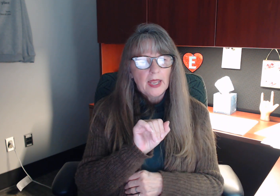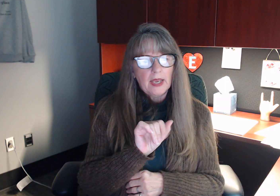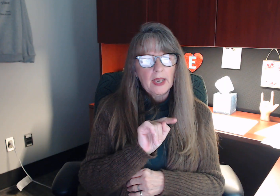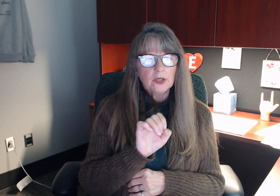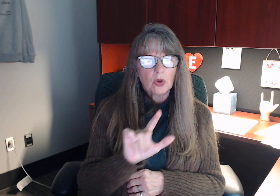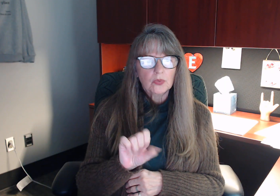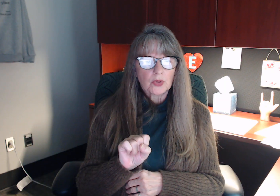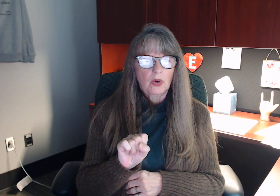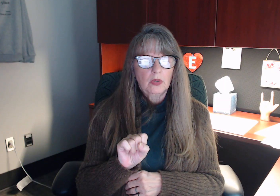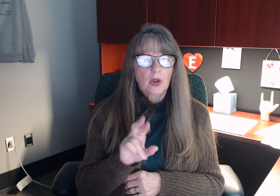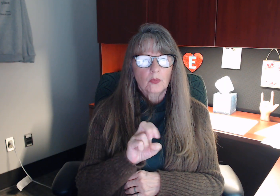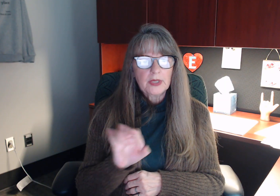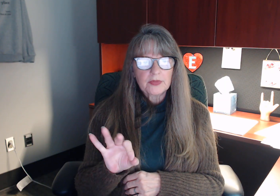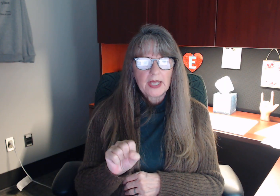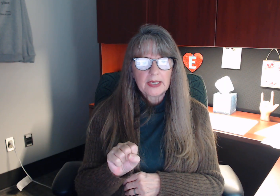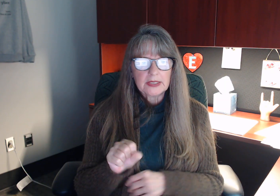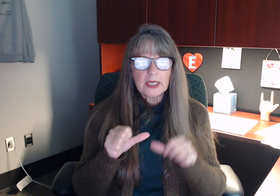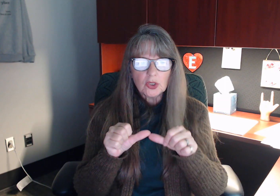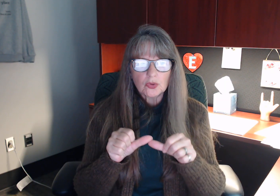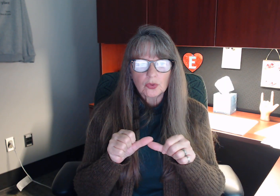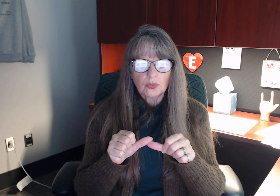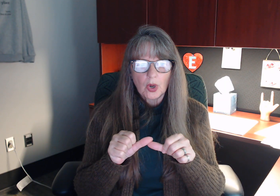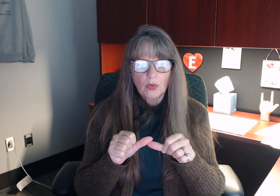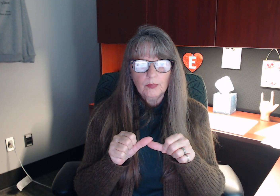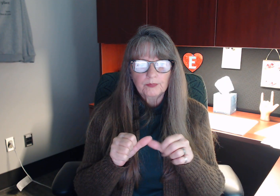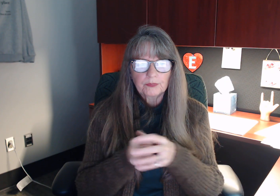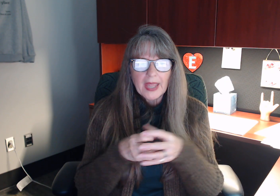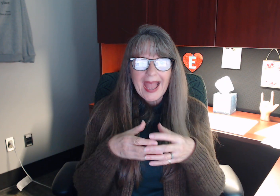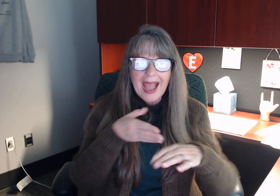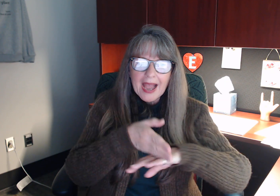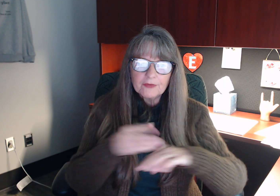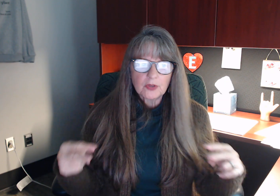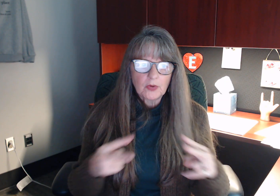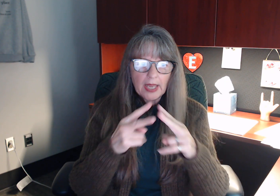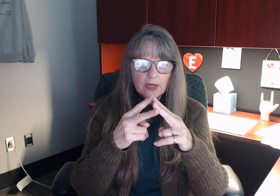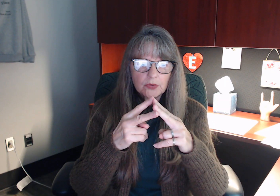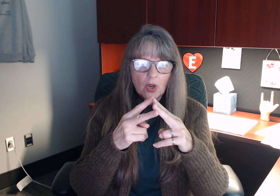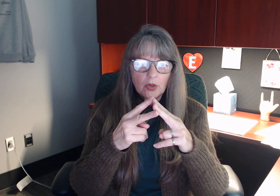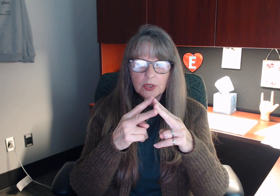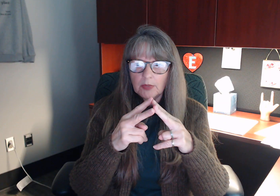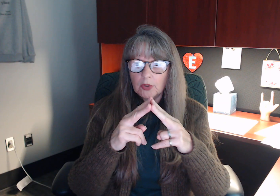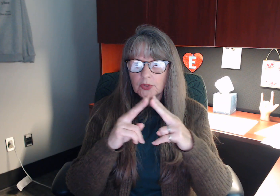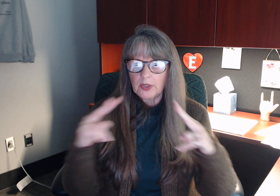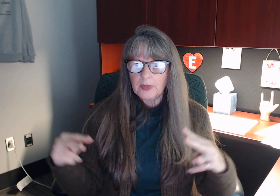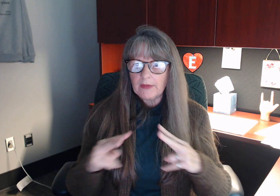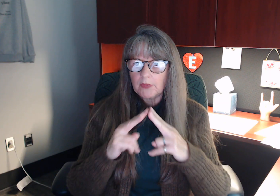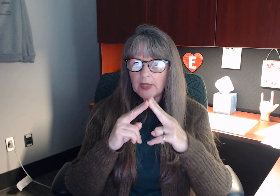And atolls are reefs that continue to grow after the volcanoes are submerged. So here we have a